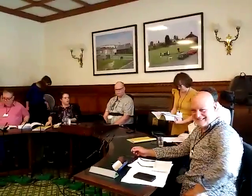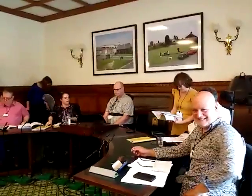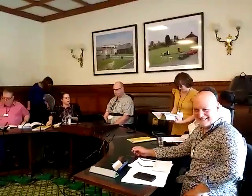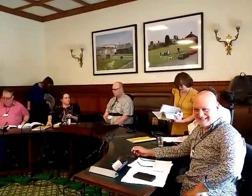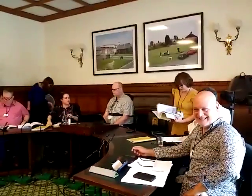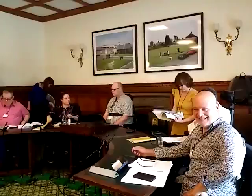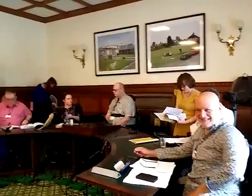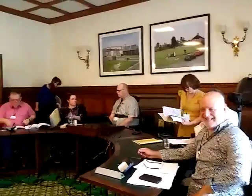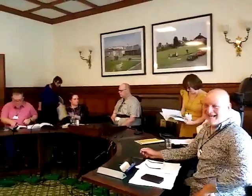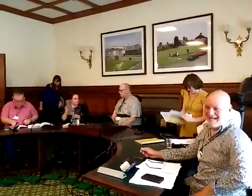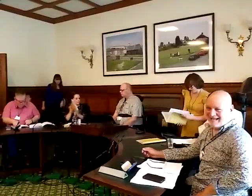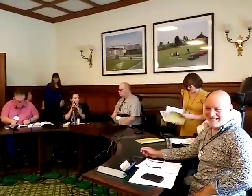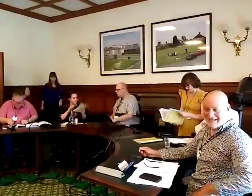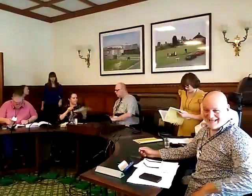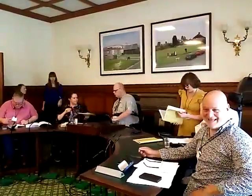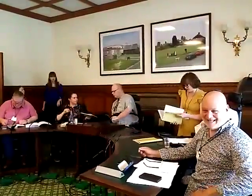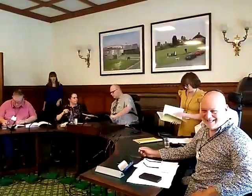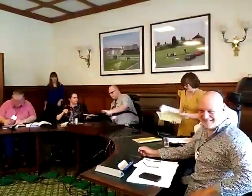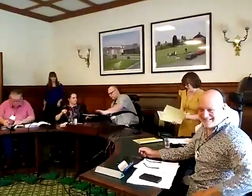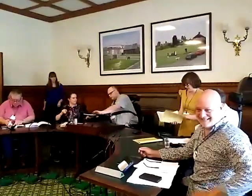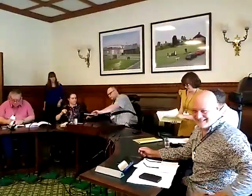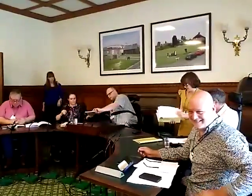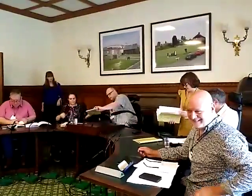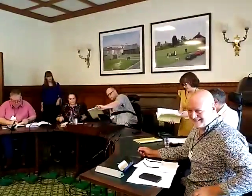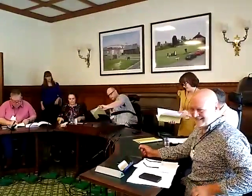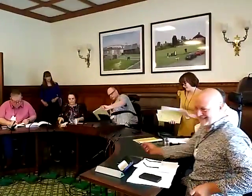No, I think they're the races on the plan of us.